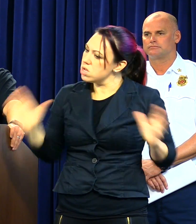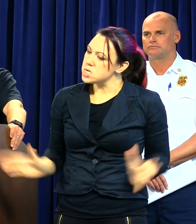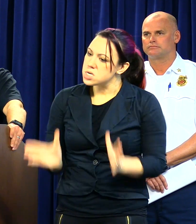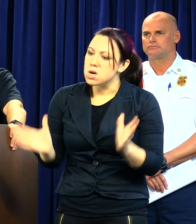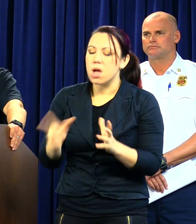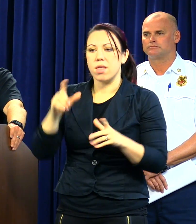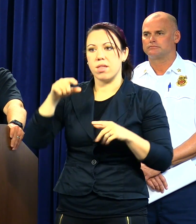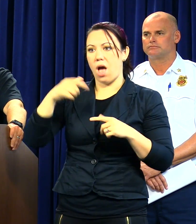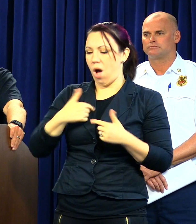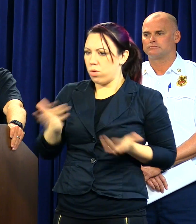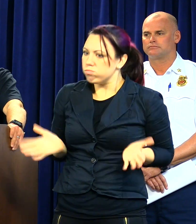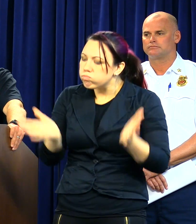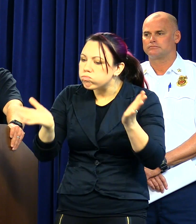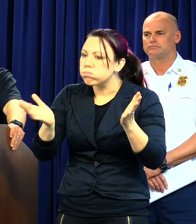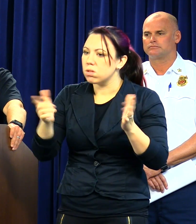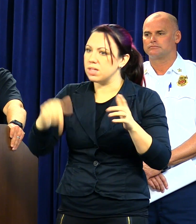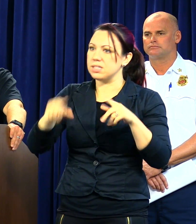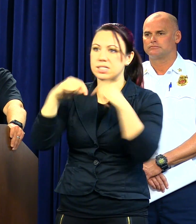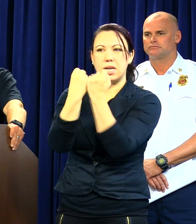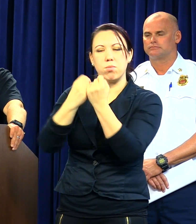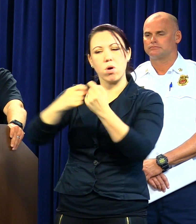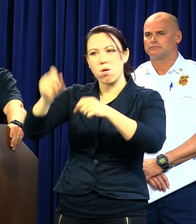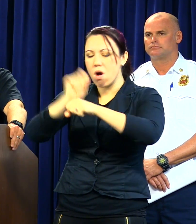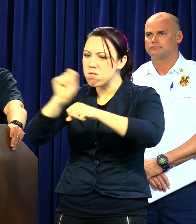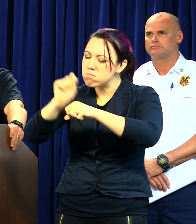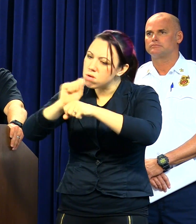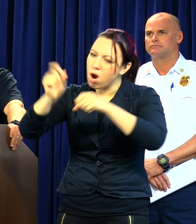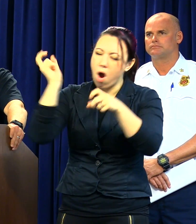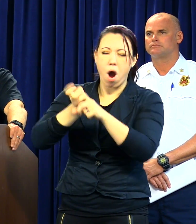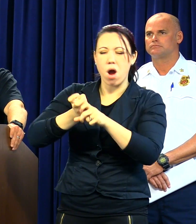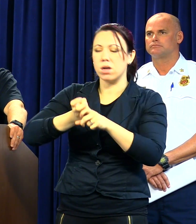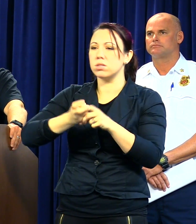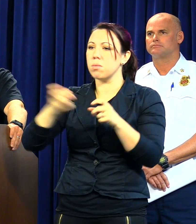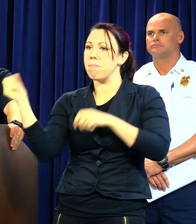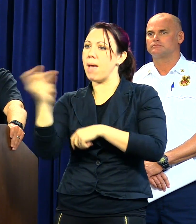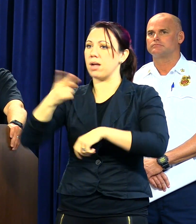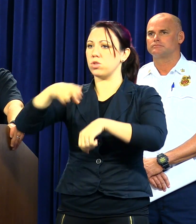work aggressively to get this city back to normal.